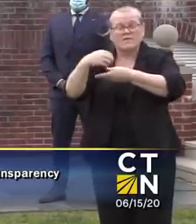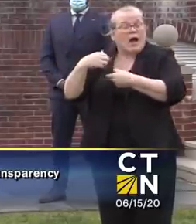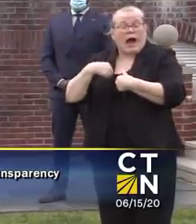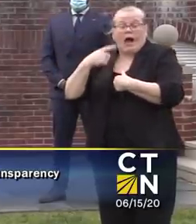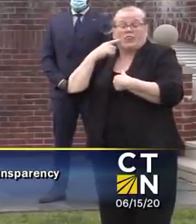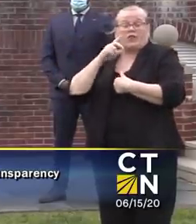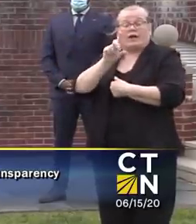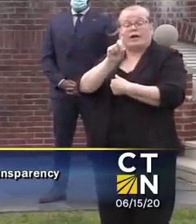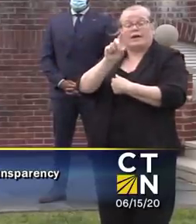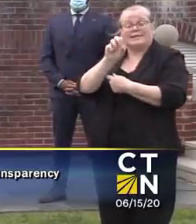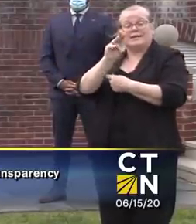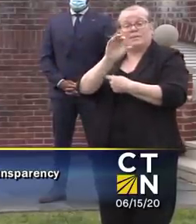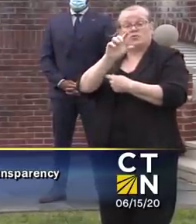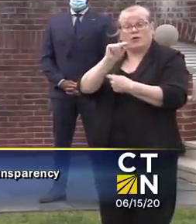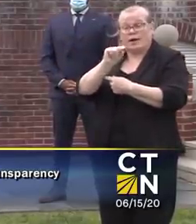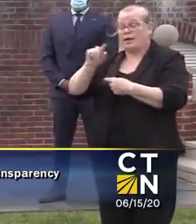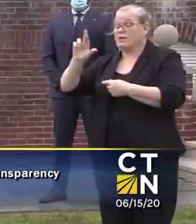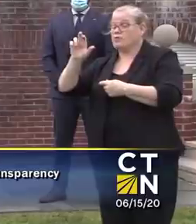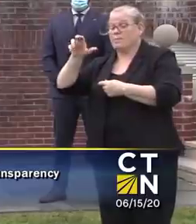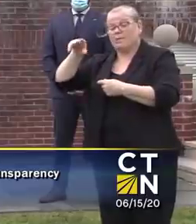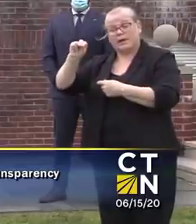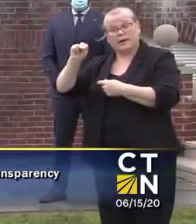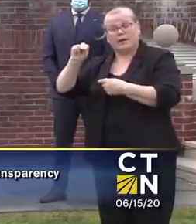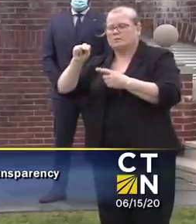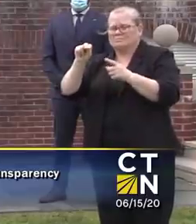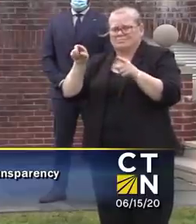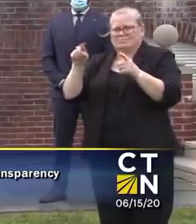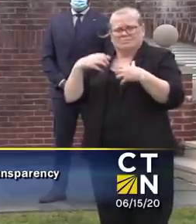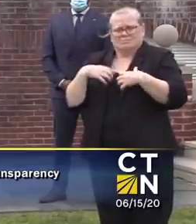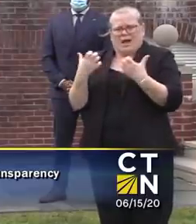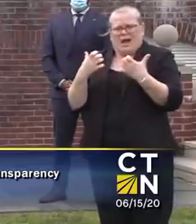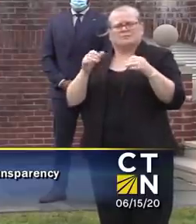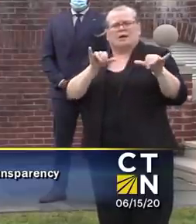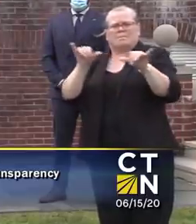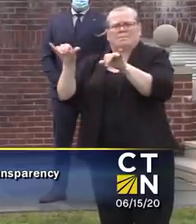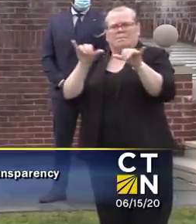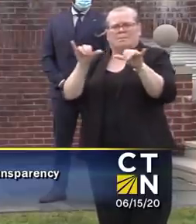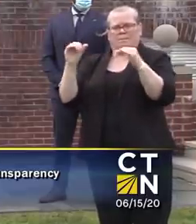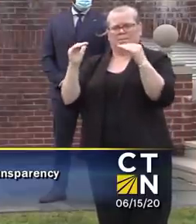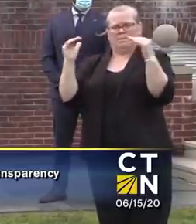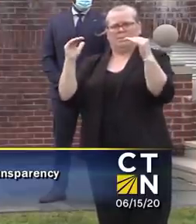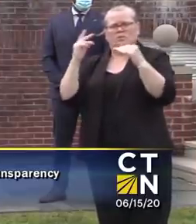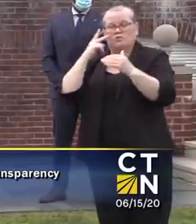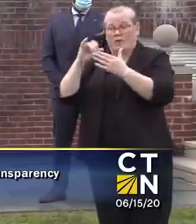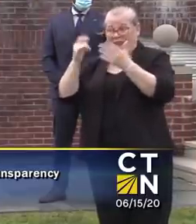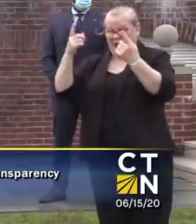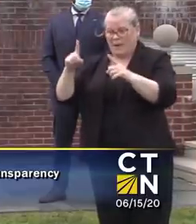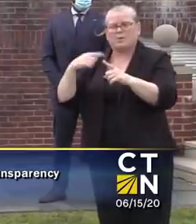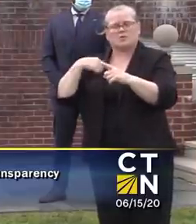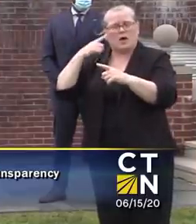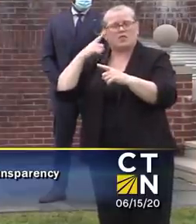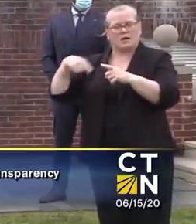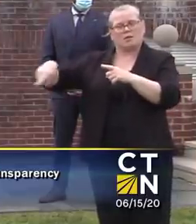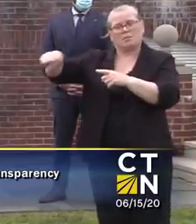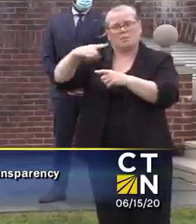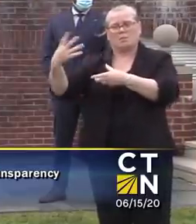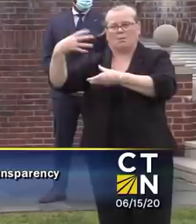as Democrats when they saw what happened with George Floyd, and I hope we can now turn that into action together. To clarify, Representative